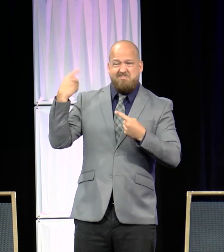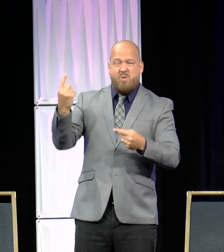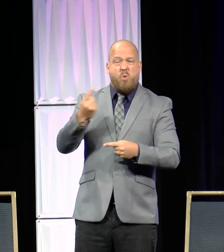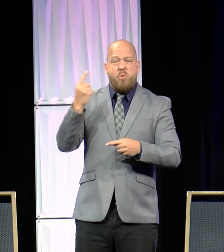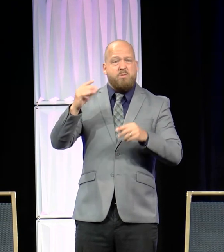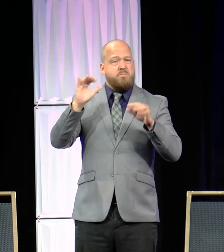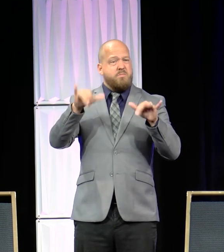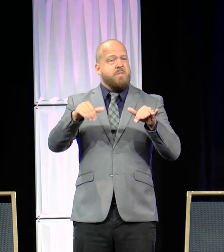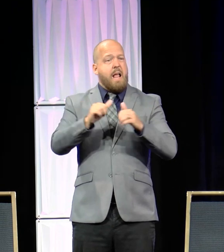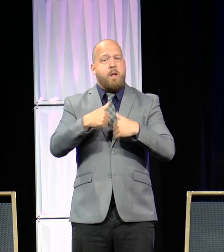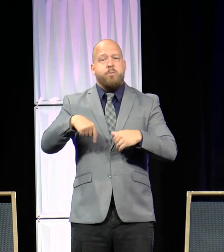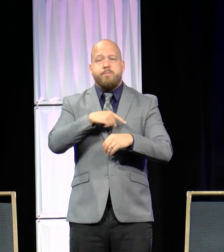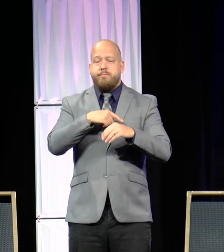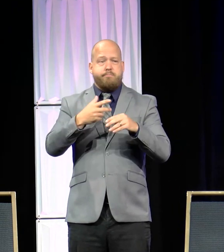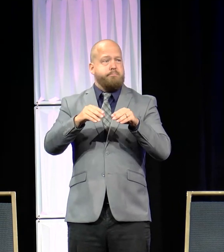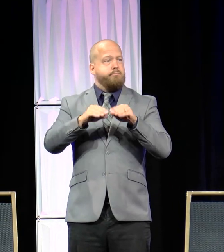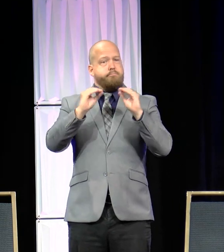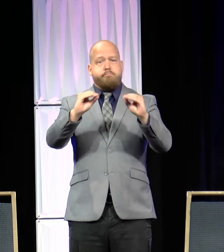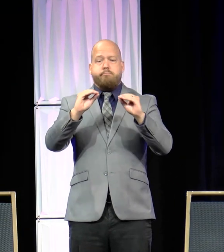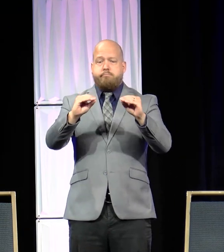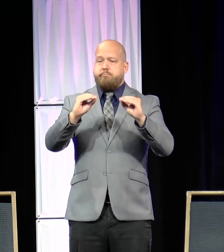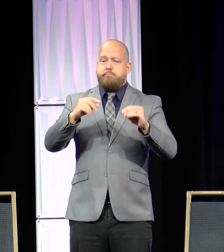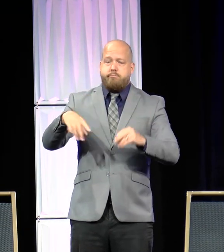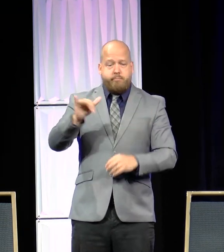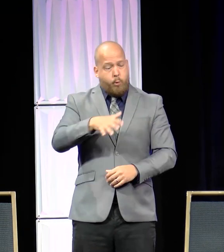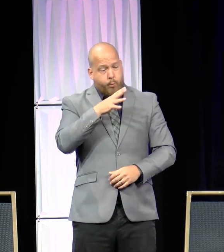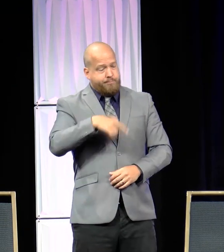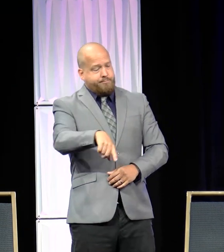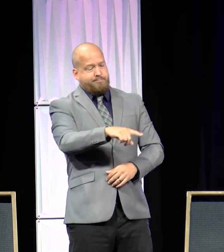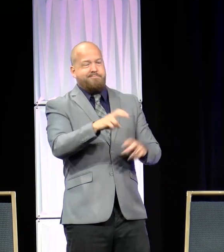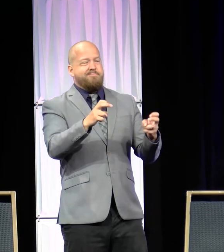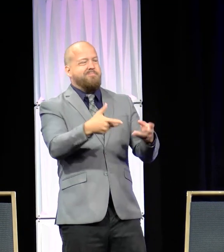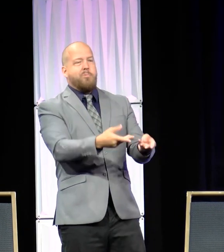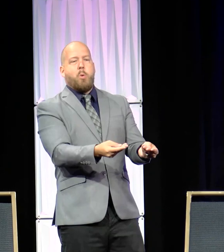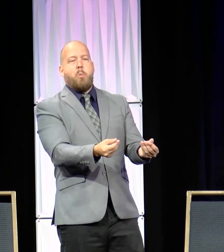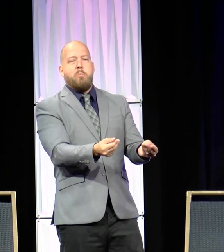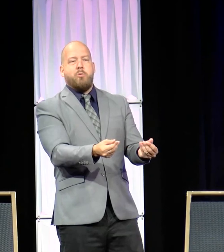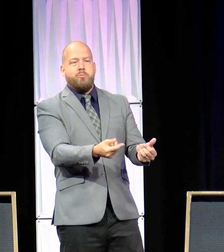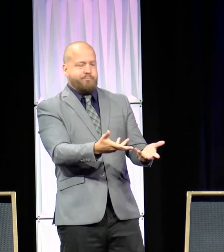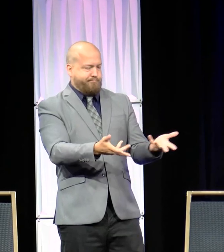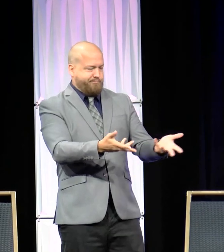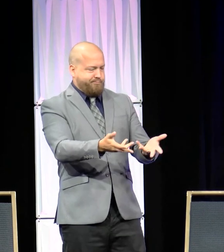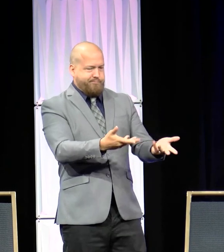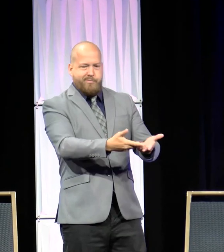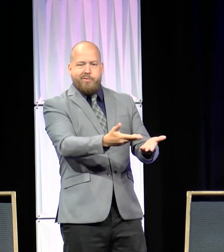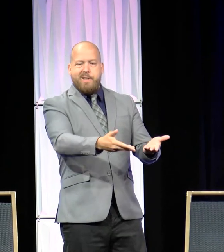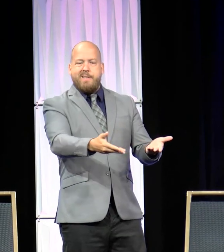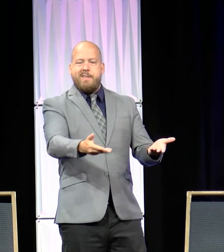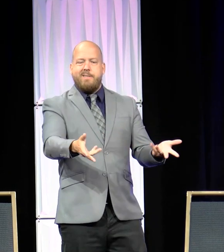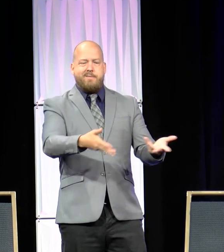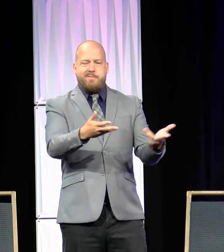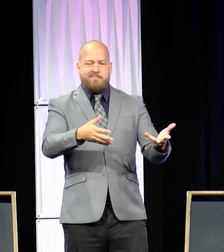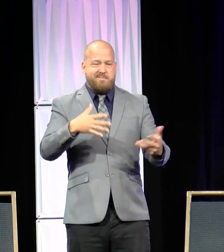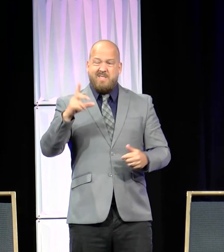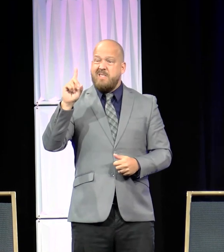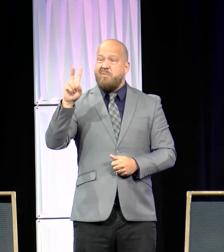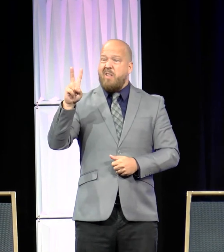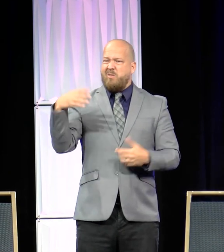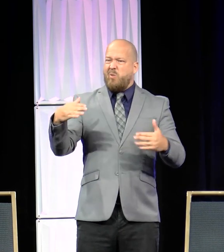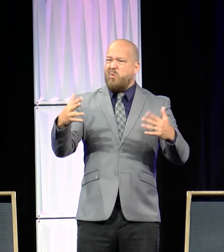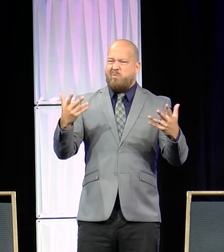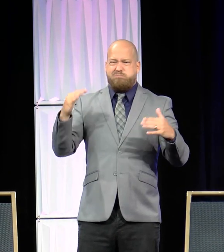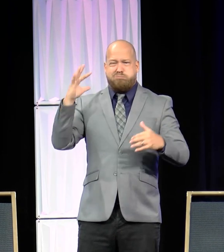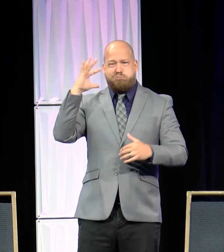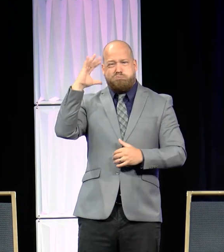men, which is why domestic violence flourishes. It teaches men that women are sexual